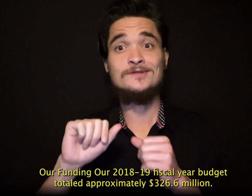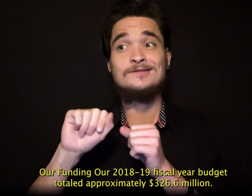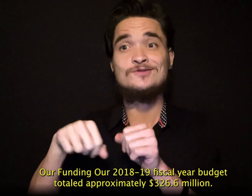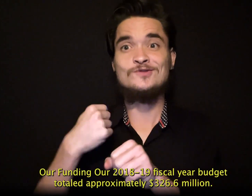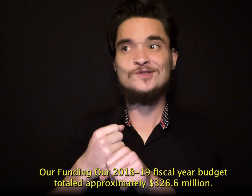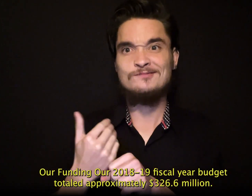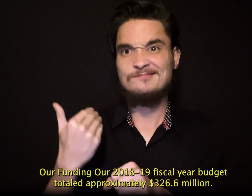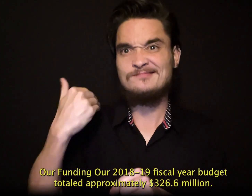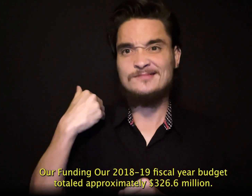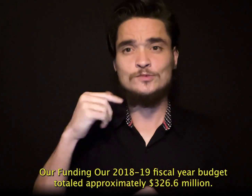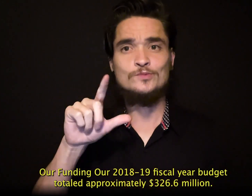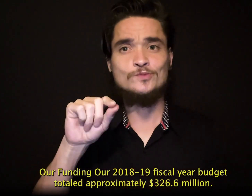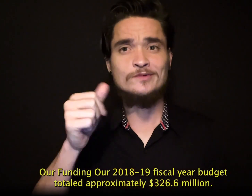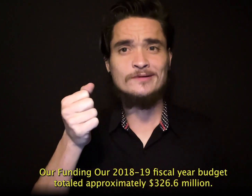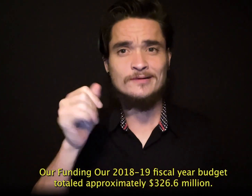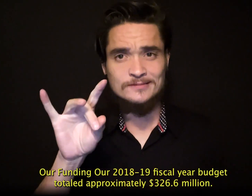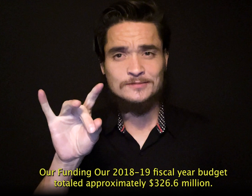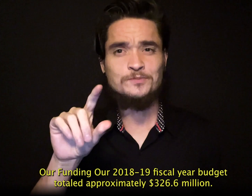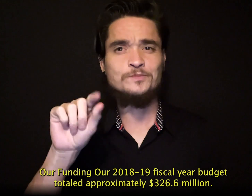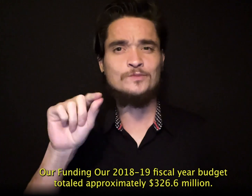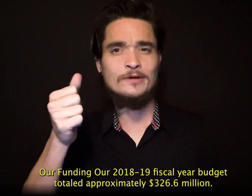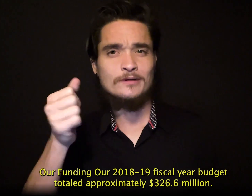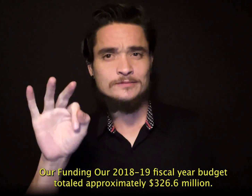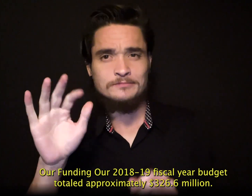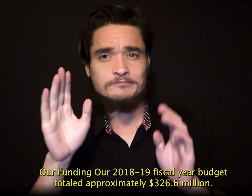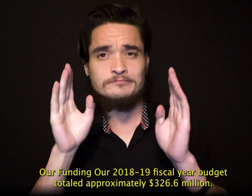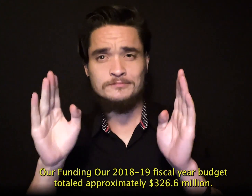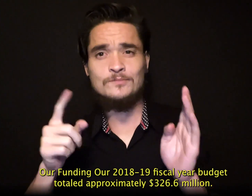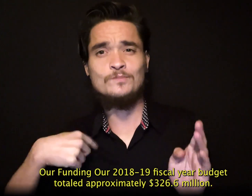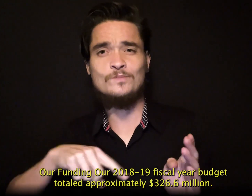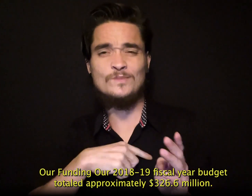Our 2018 to 19 fiscal year budget totaled approximately